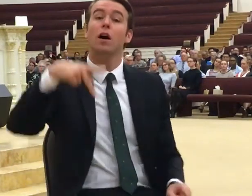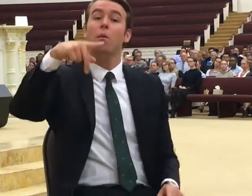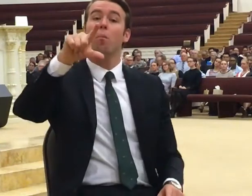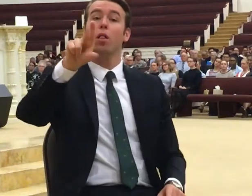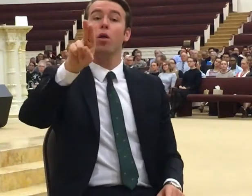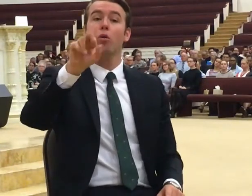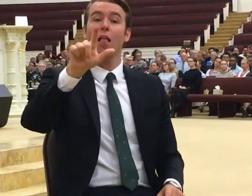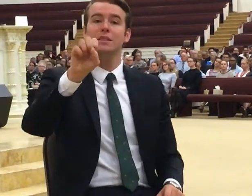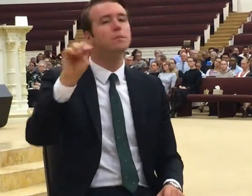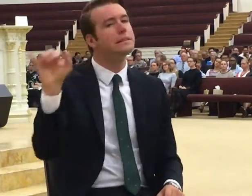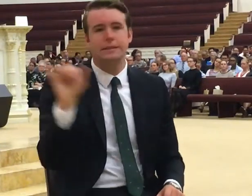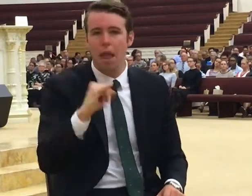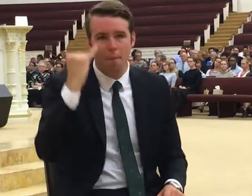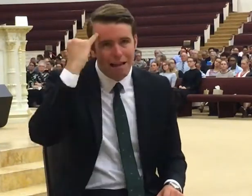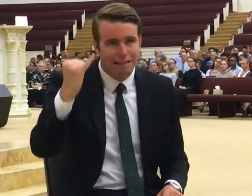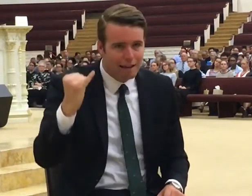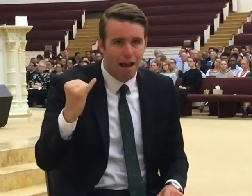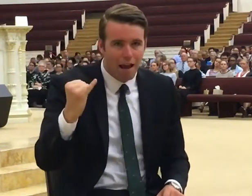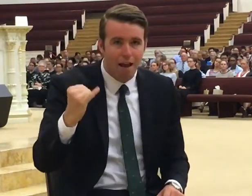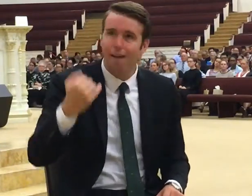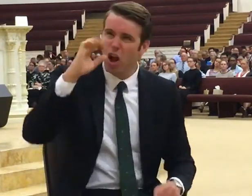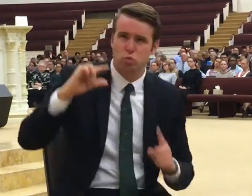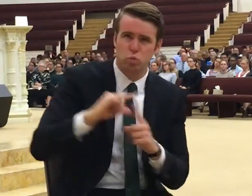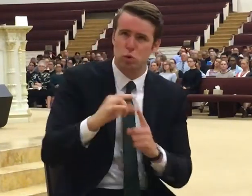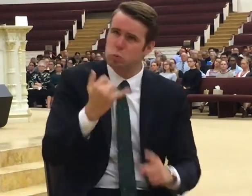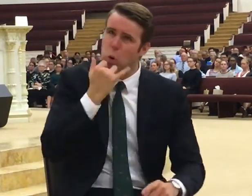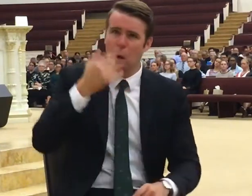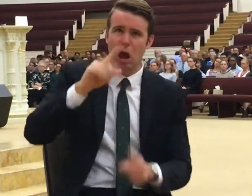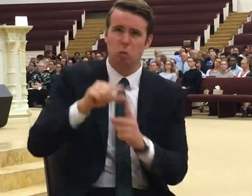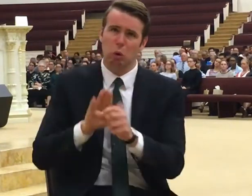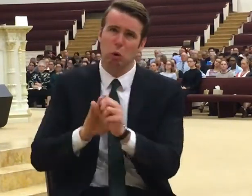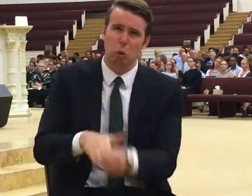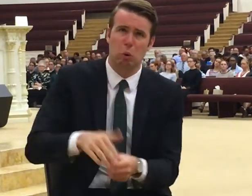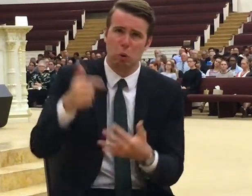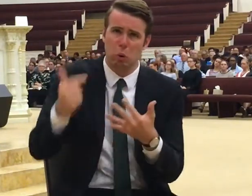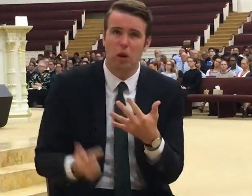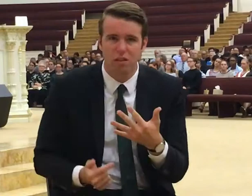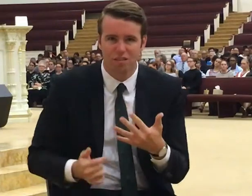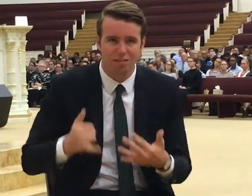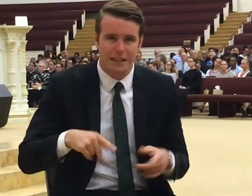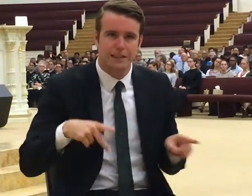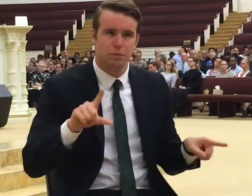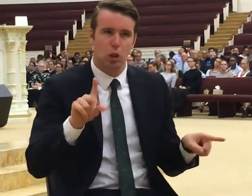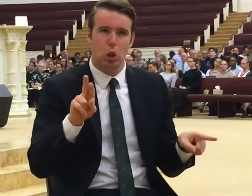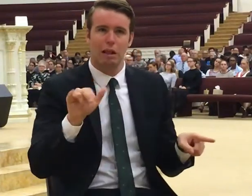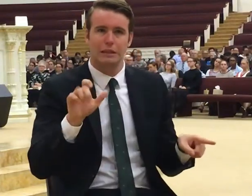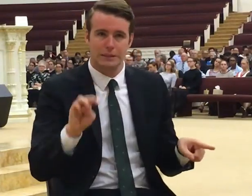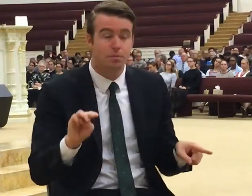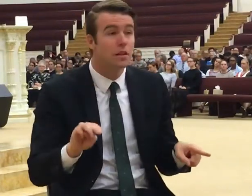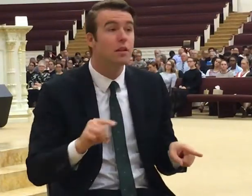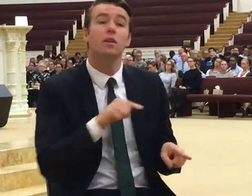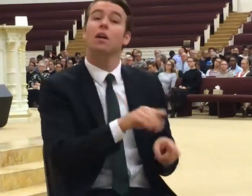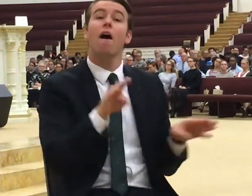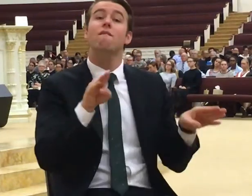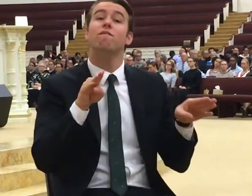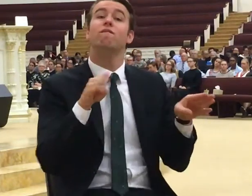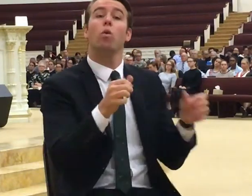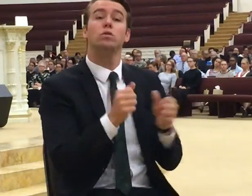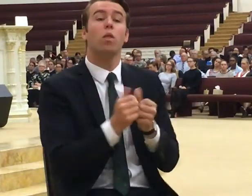therefore, springs from that same idea. And here's what happens. It focuses primarily on what has